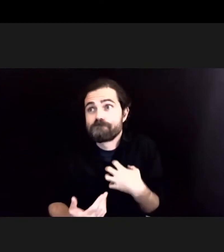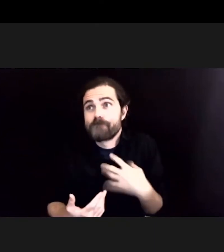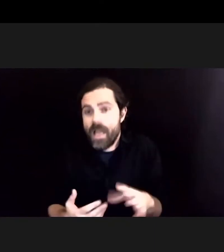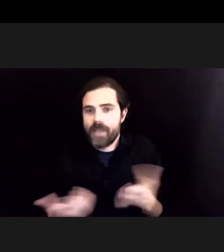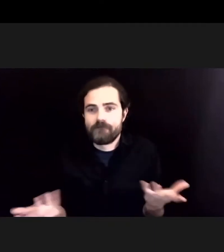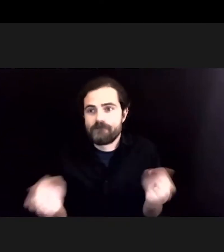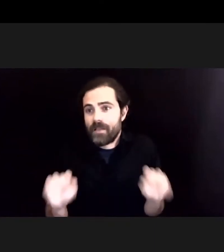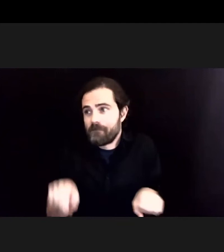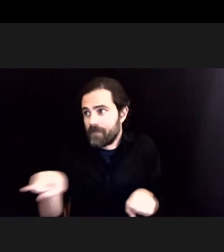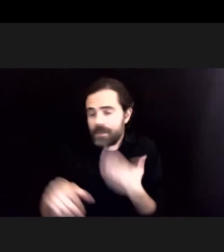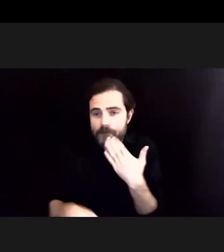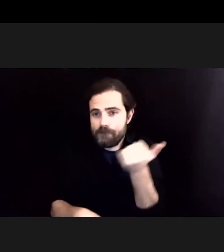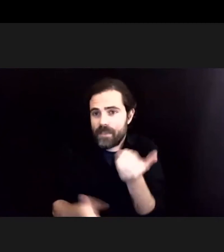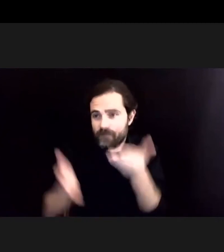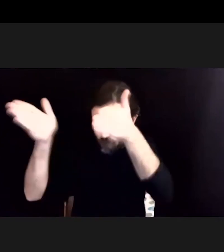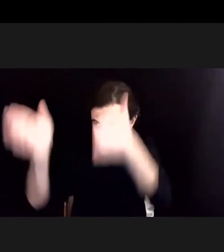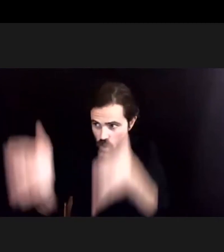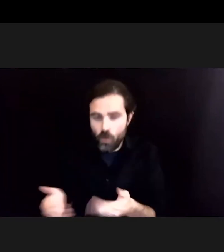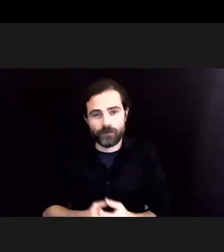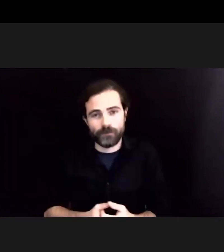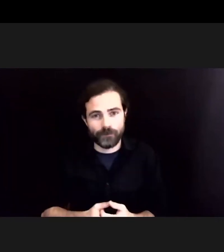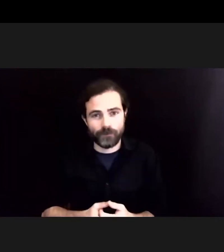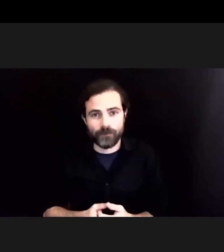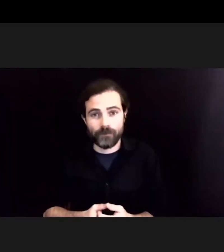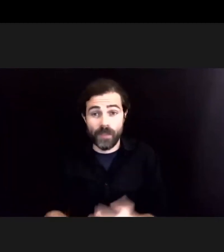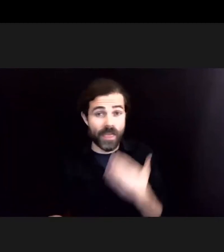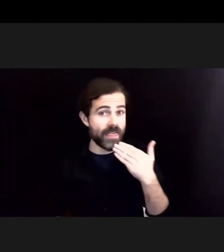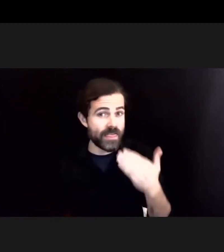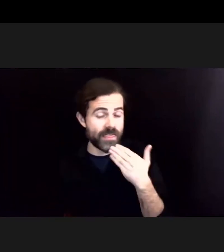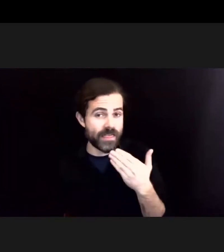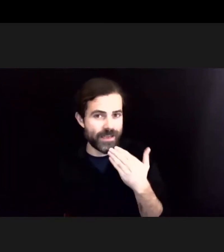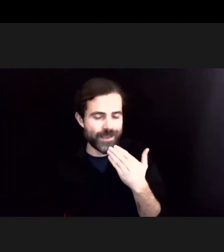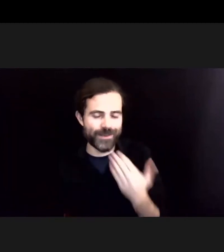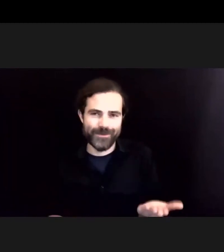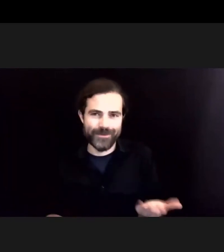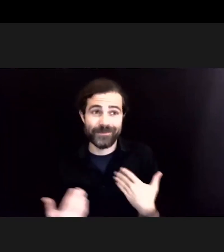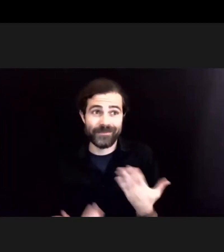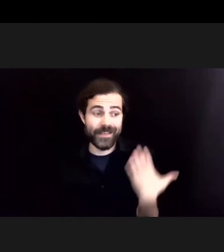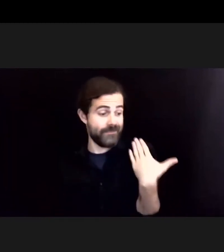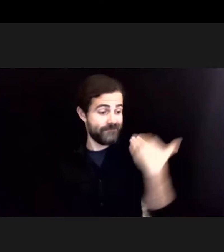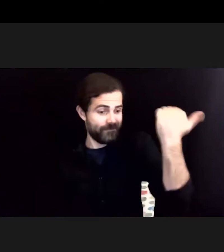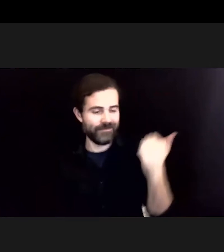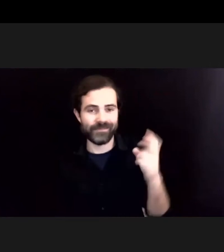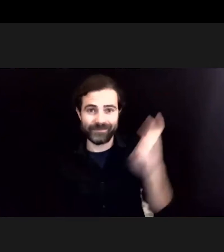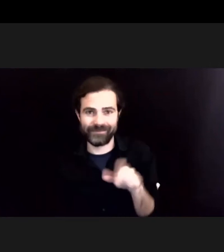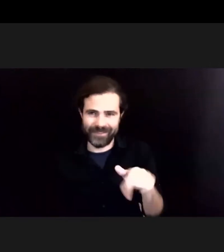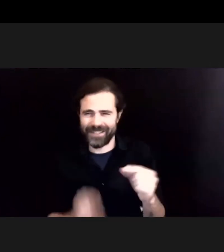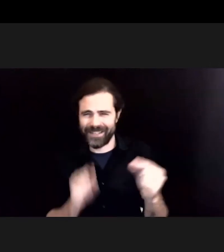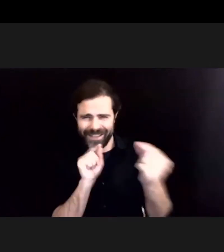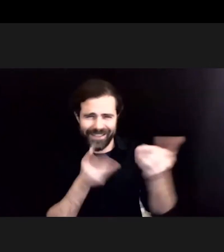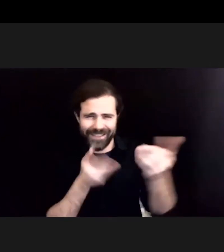and promoting all the outcomes of the project. And we thank you very much for inviting EDF to be part of today's discussion. Thank you very